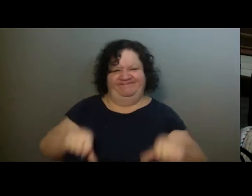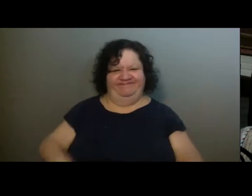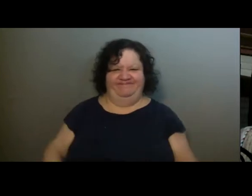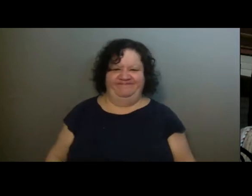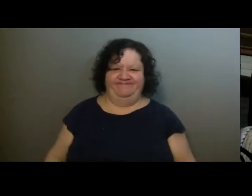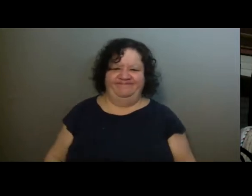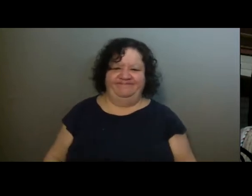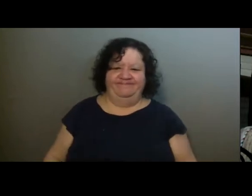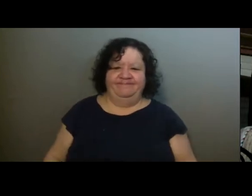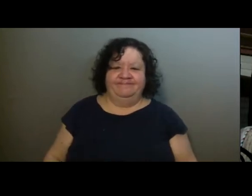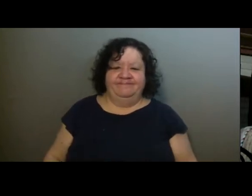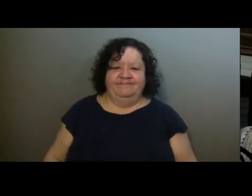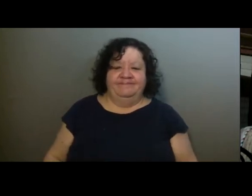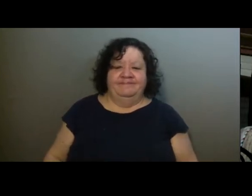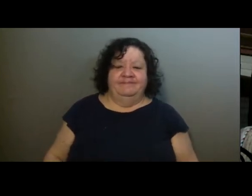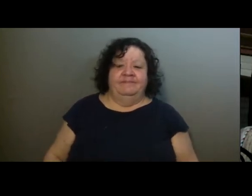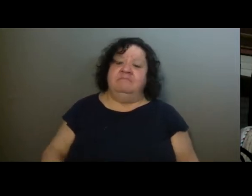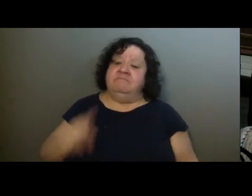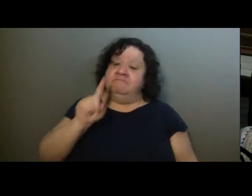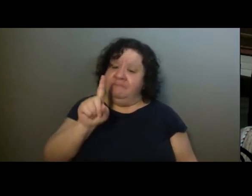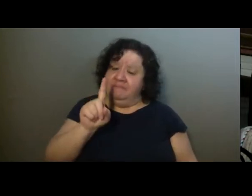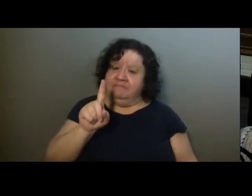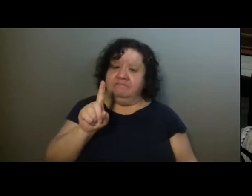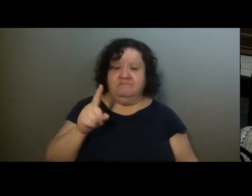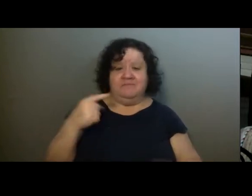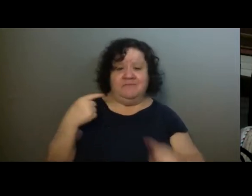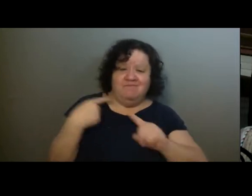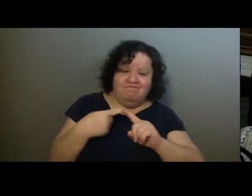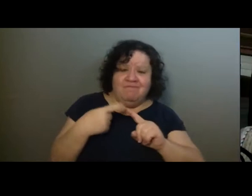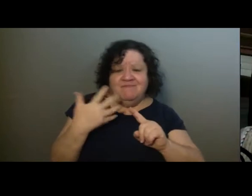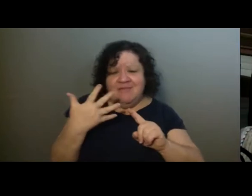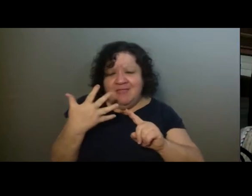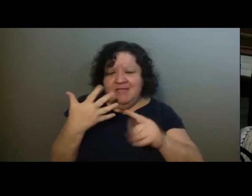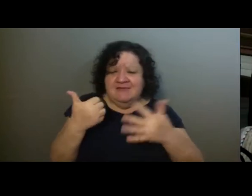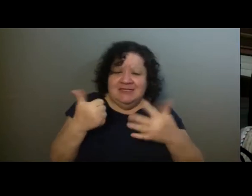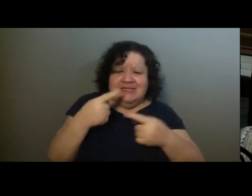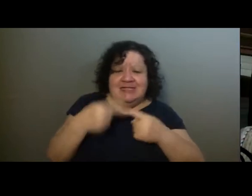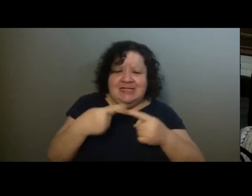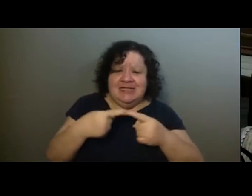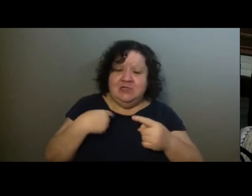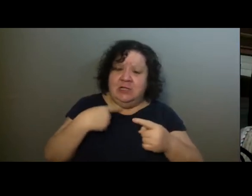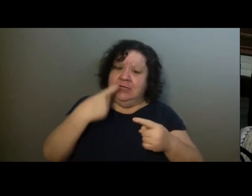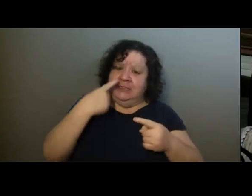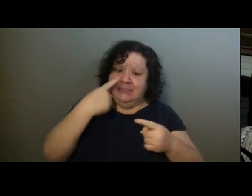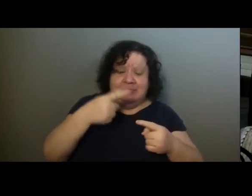in terms of how the OPDs within the Pacific region are communicating with